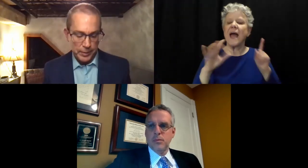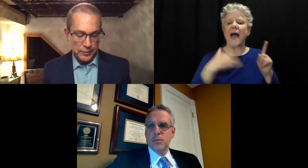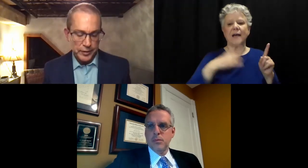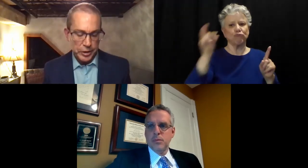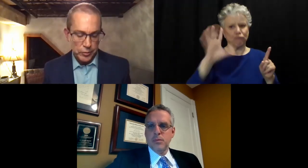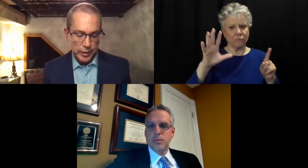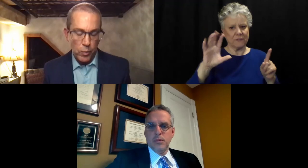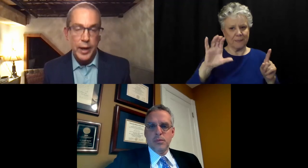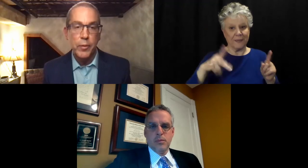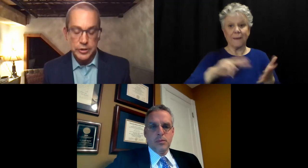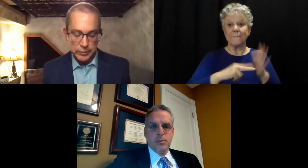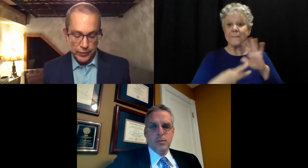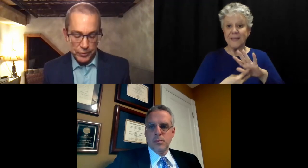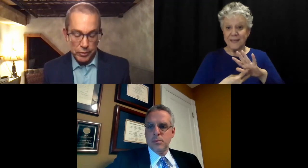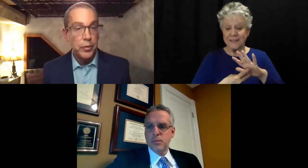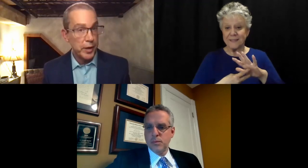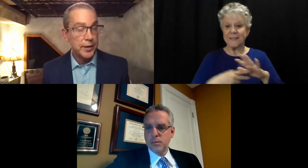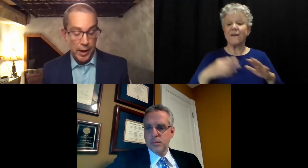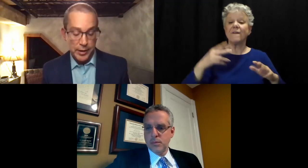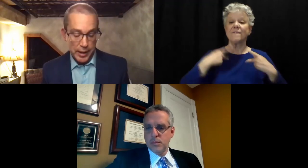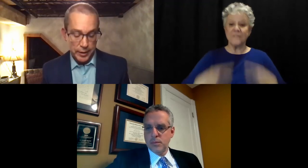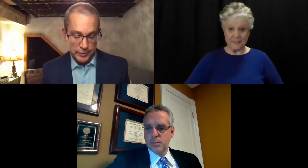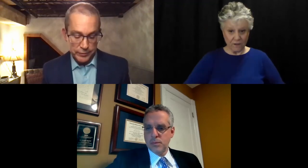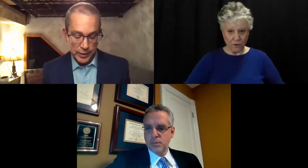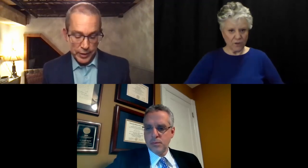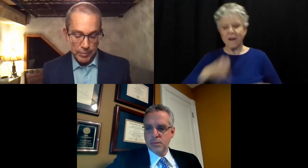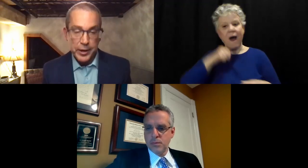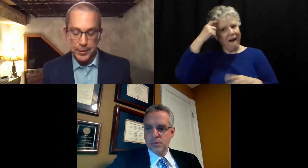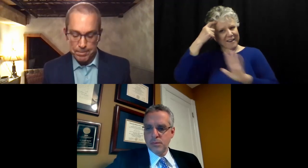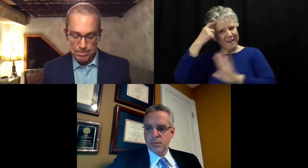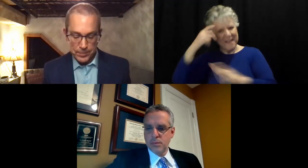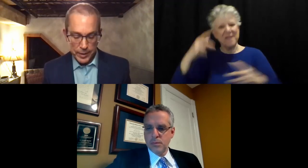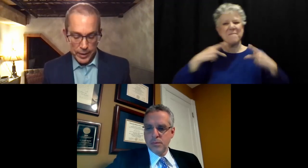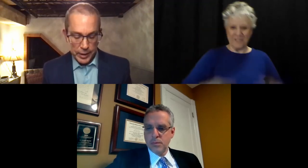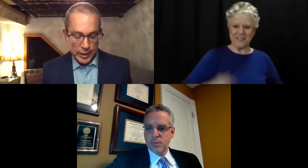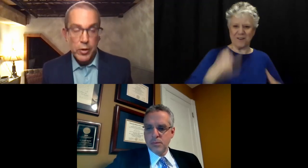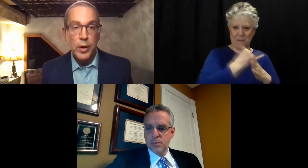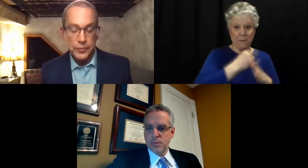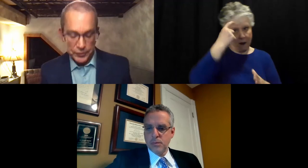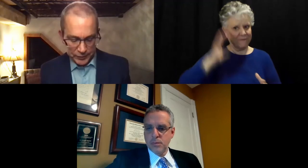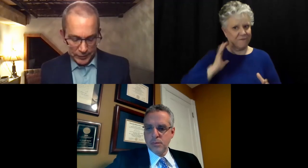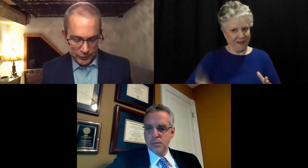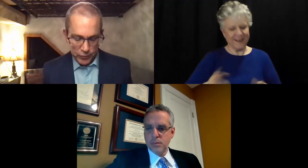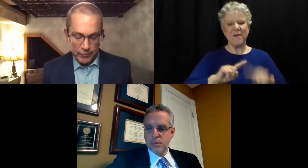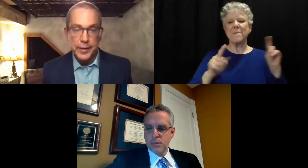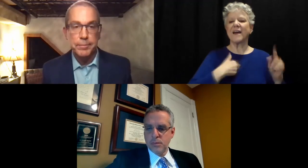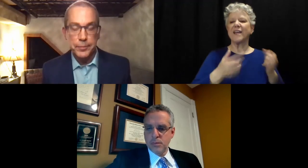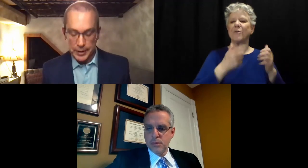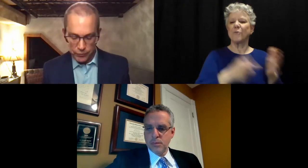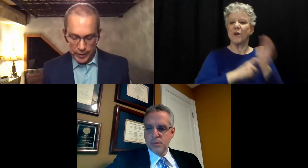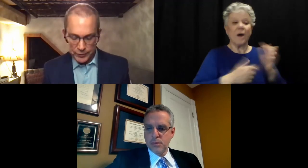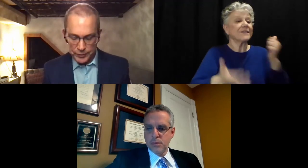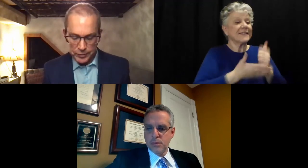him means acute and wide-ranging physical, though not cognitive, impairment. He requires assistance for everything,